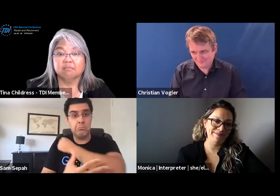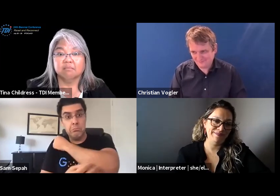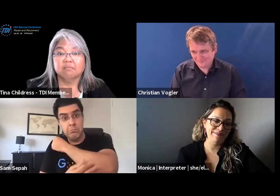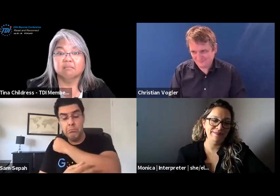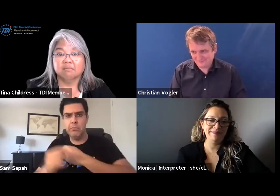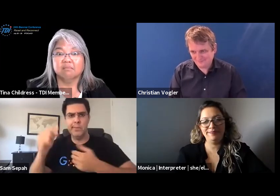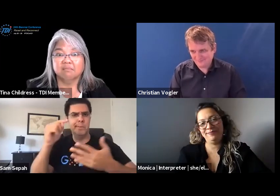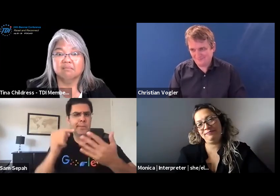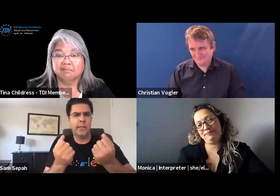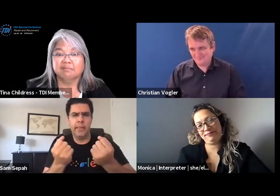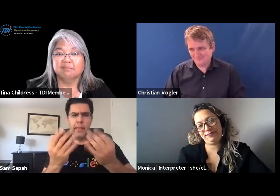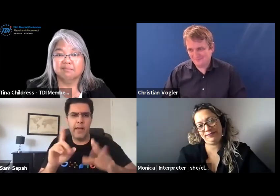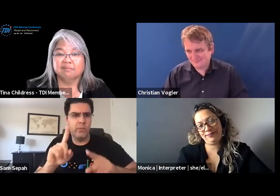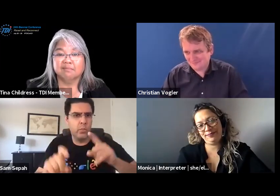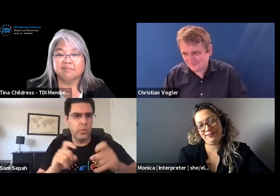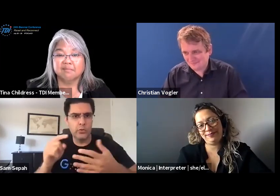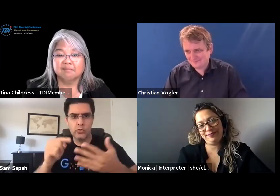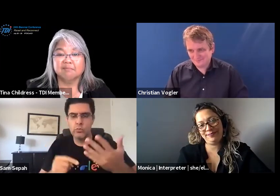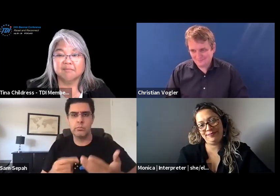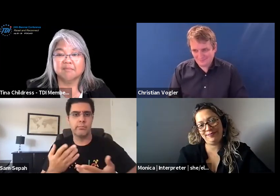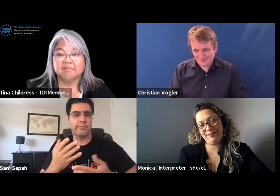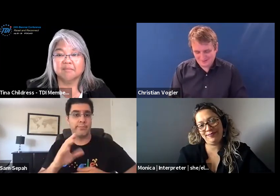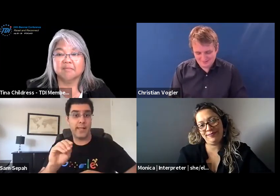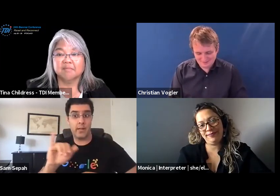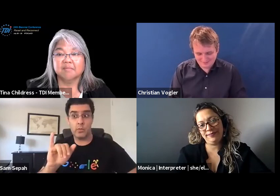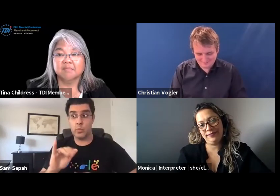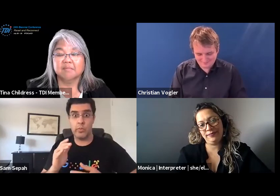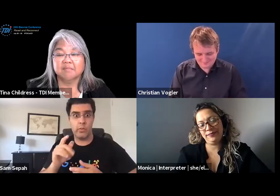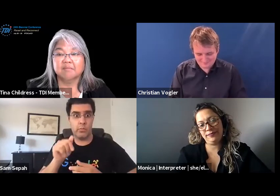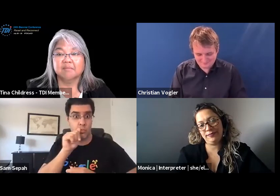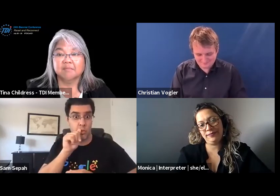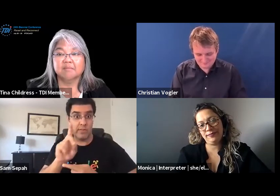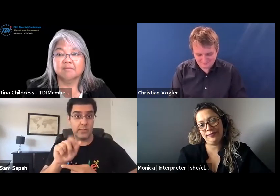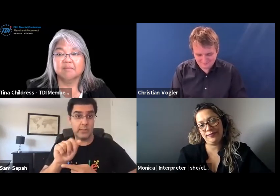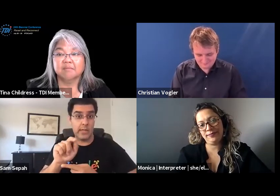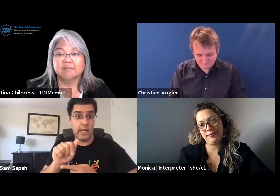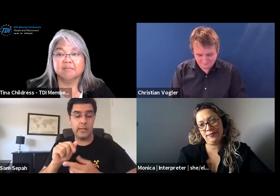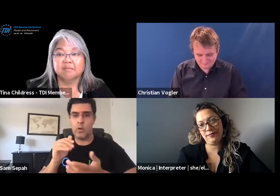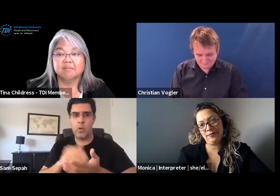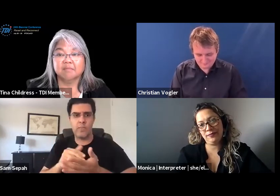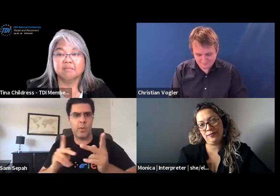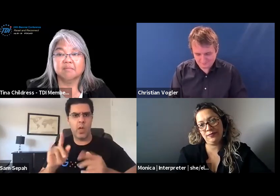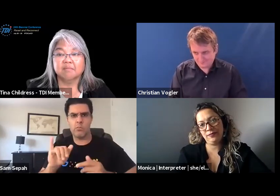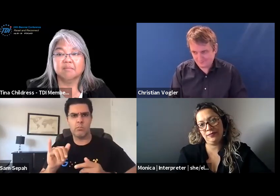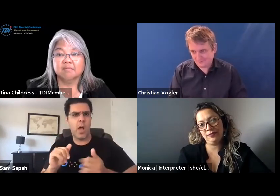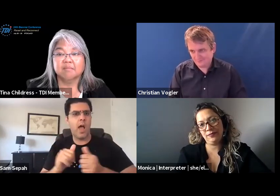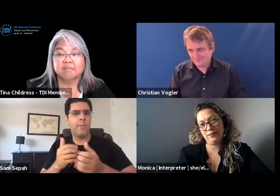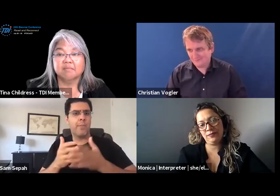social economic status, all of those things, and it's going to know all of these questions. And then also your private data,